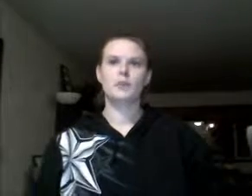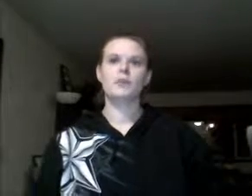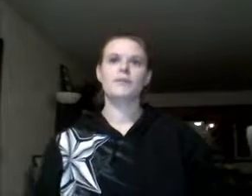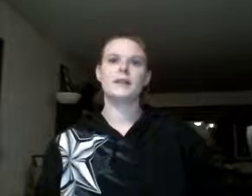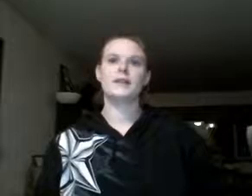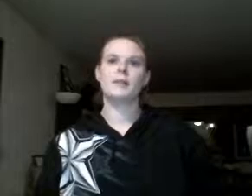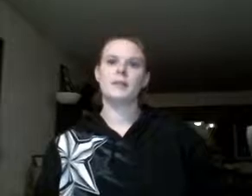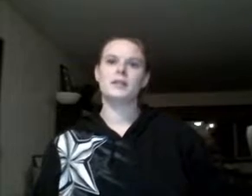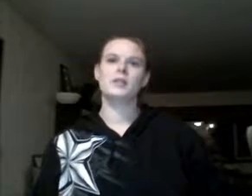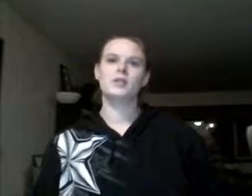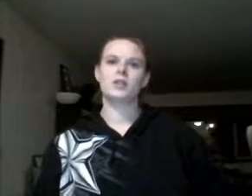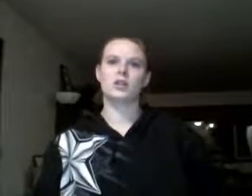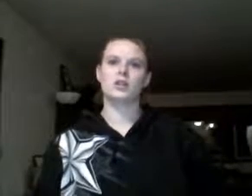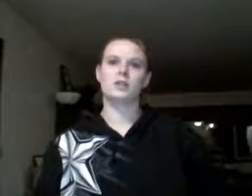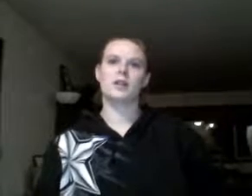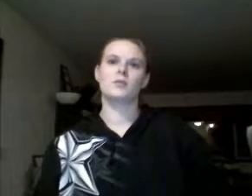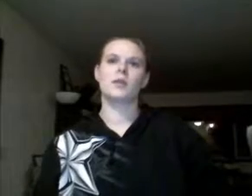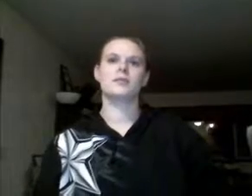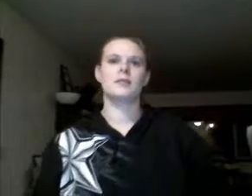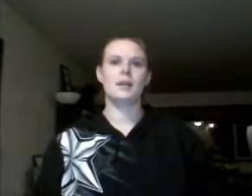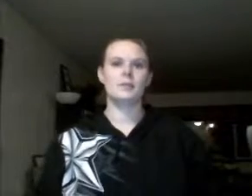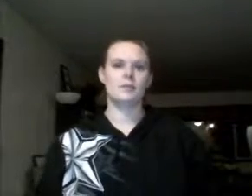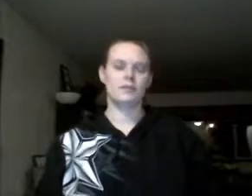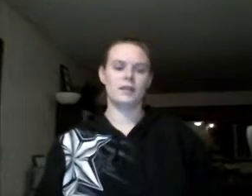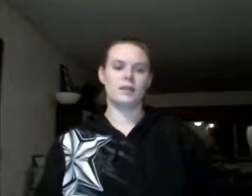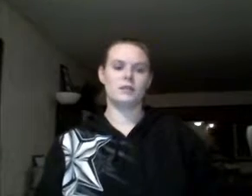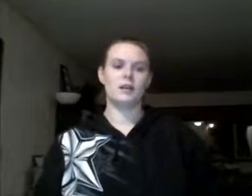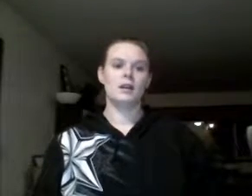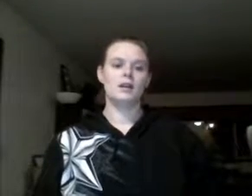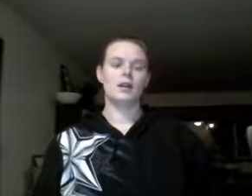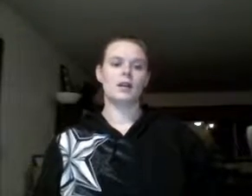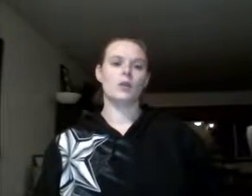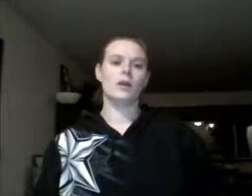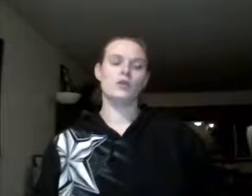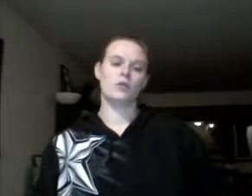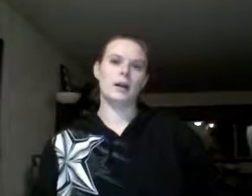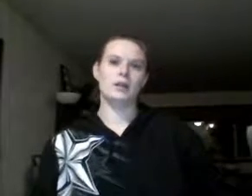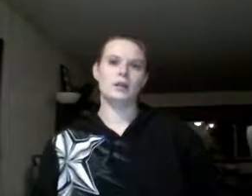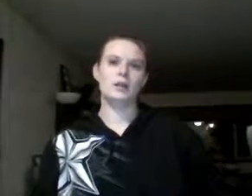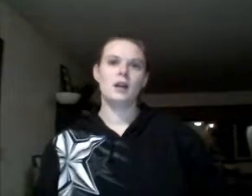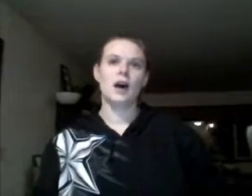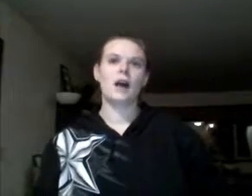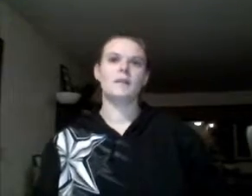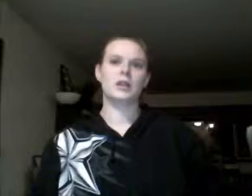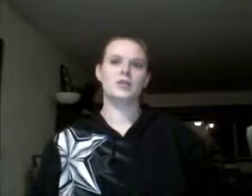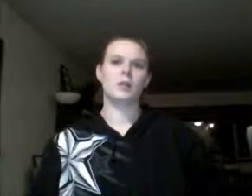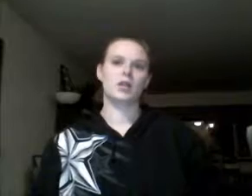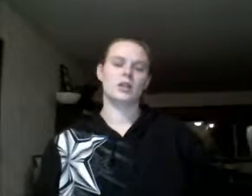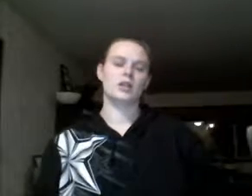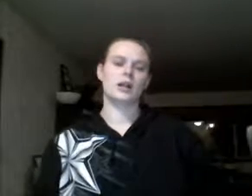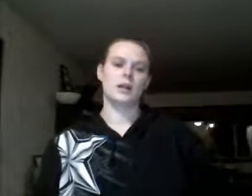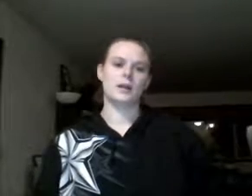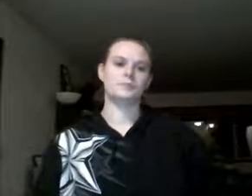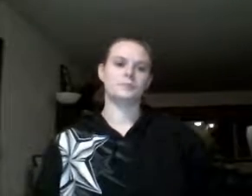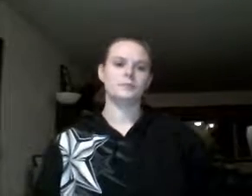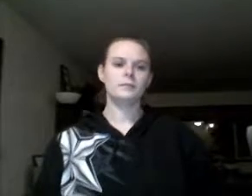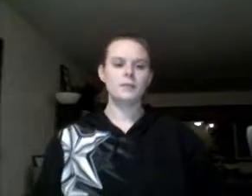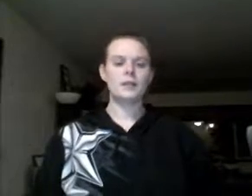find step-by-step instructions as well as examples of things that go into a binder on theplungeproject.com. To make